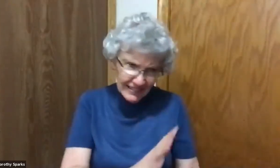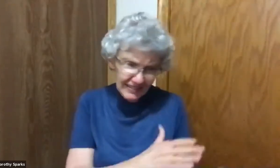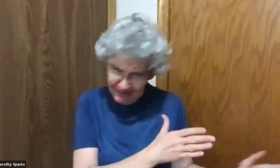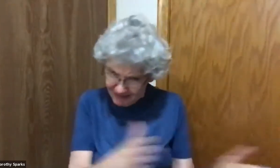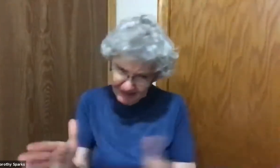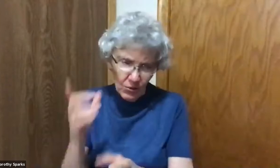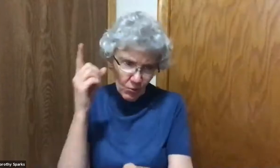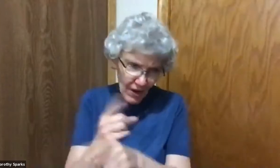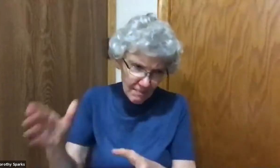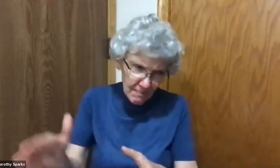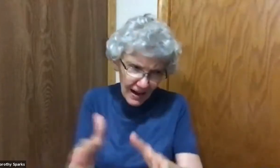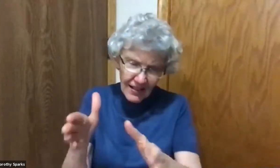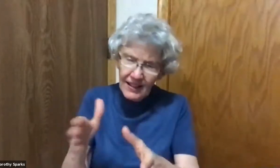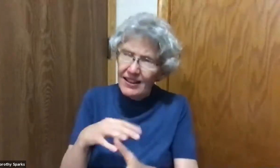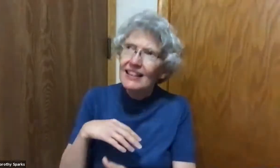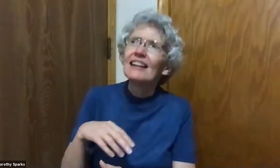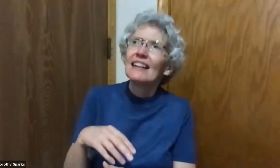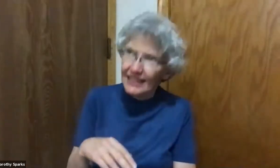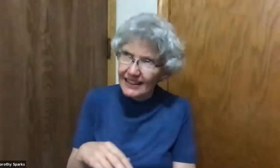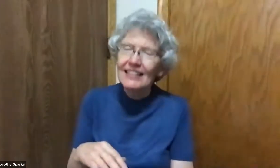to follow love's way.